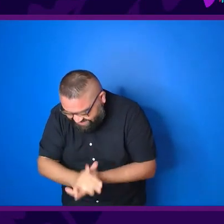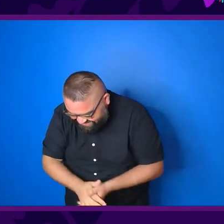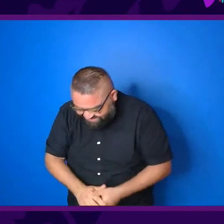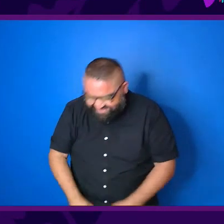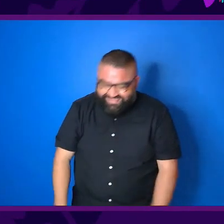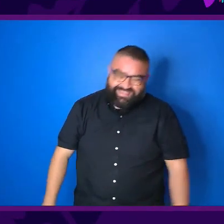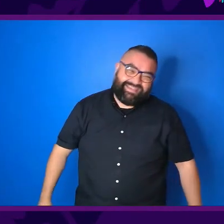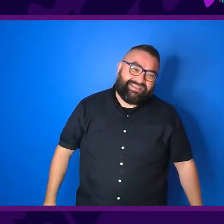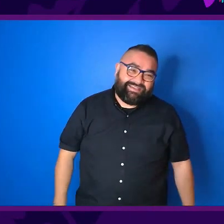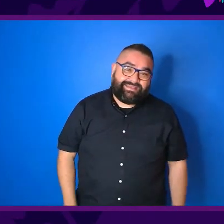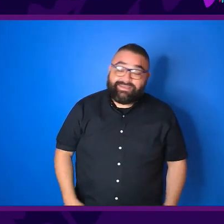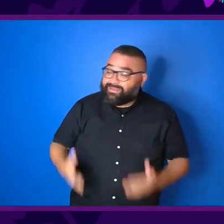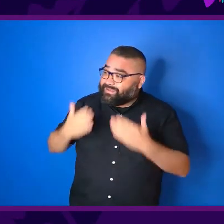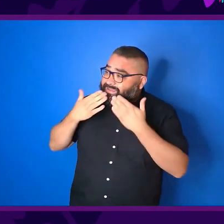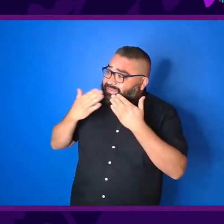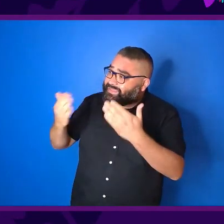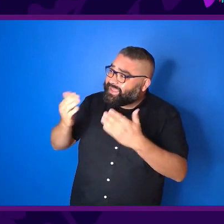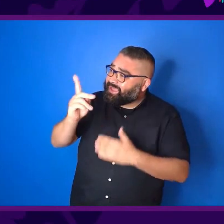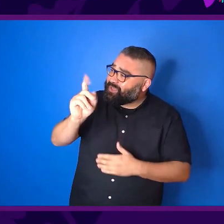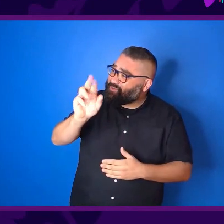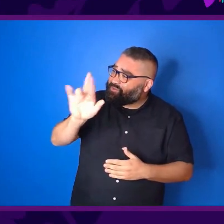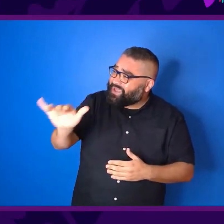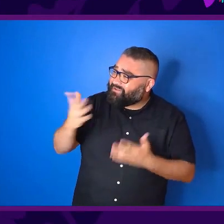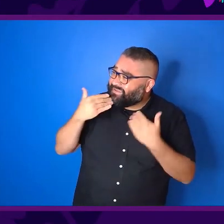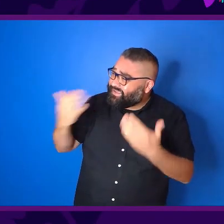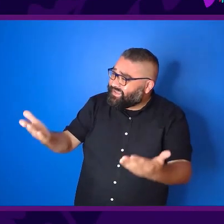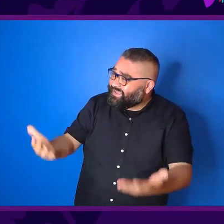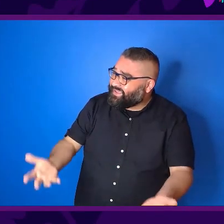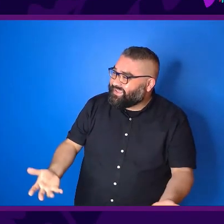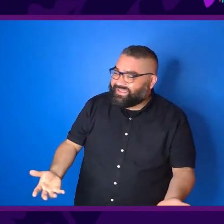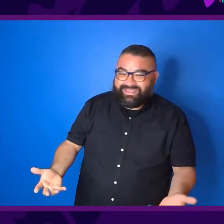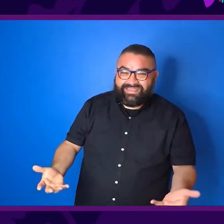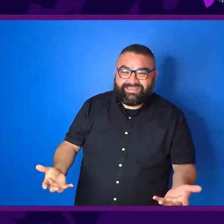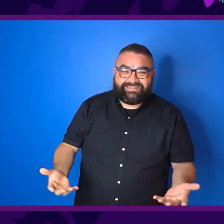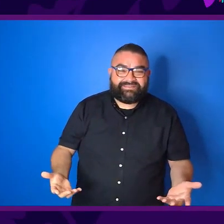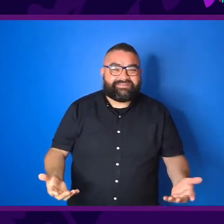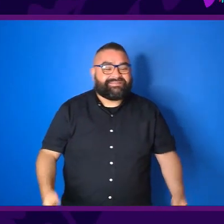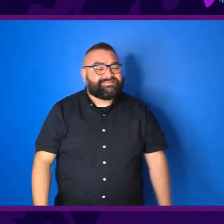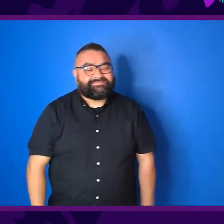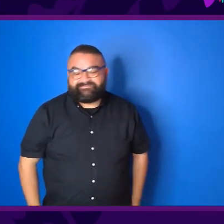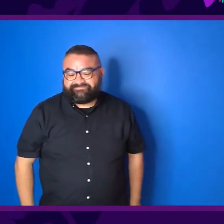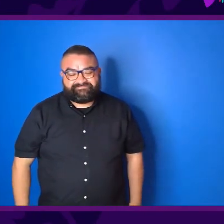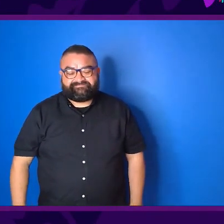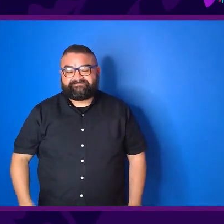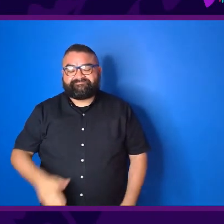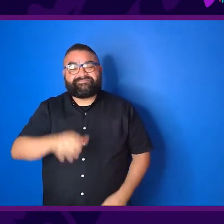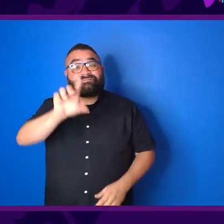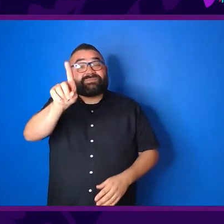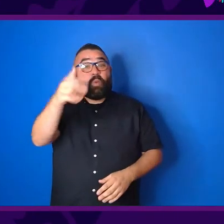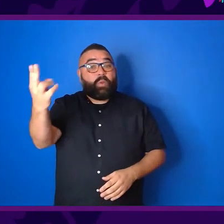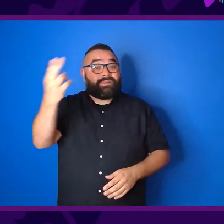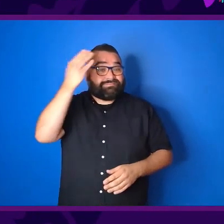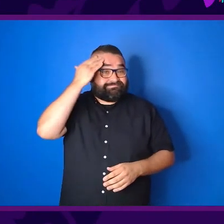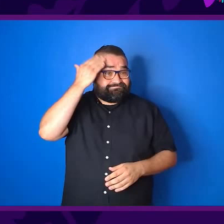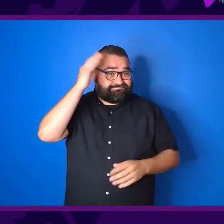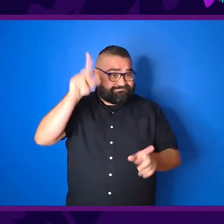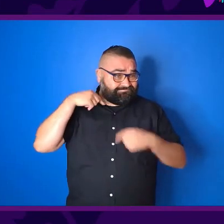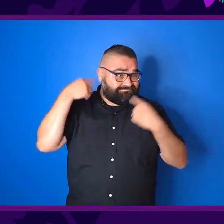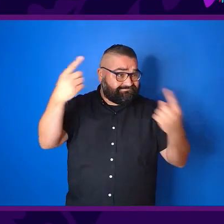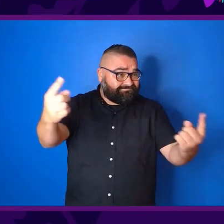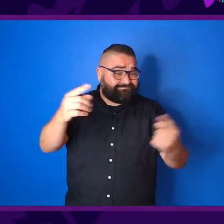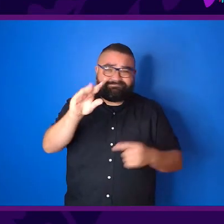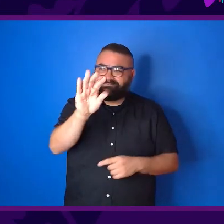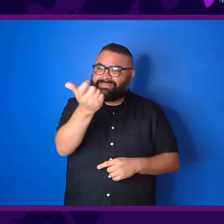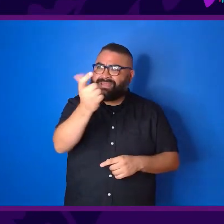Thank you, Carrie. Thank you. I've known Dolores since 1966 when my